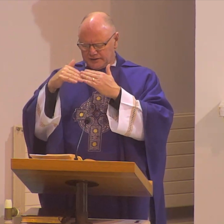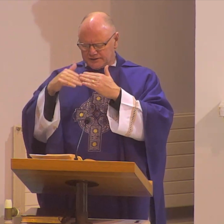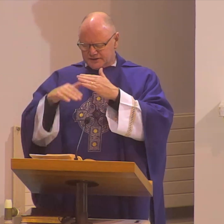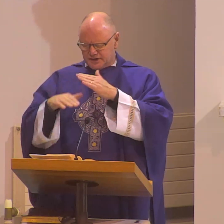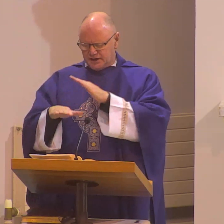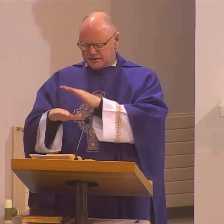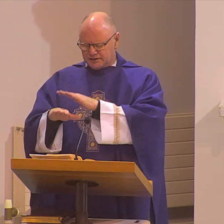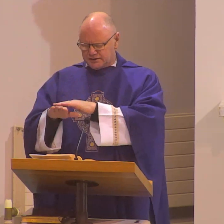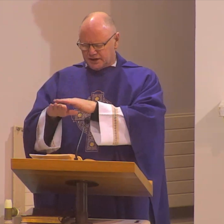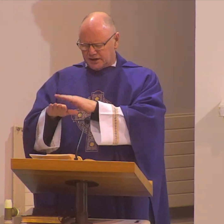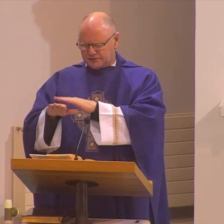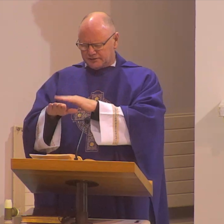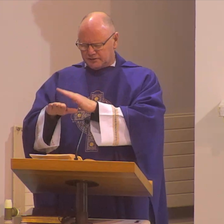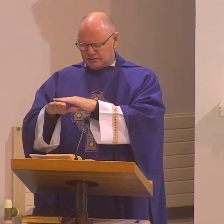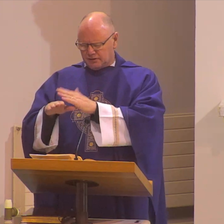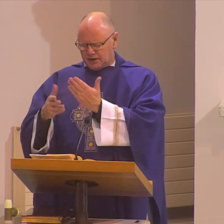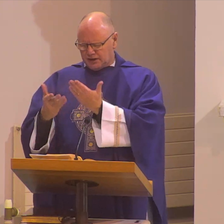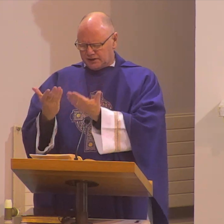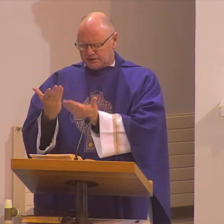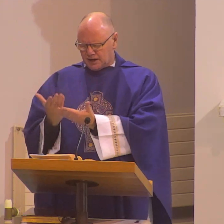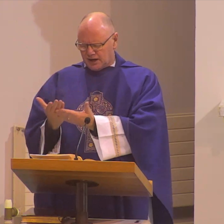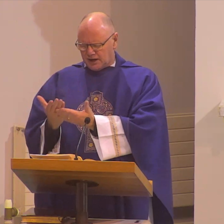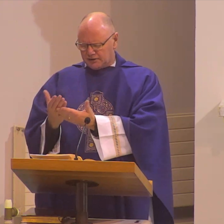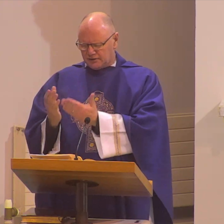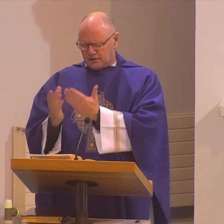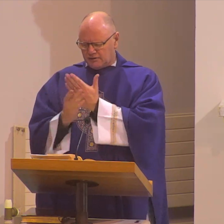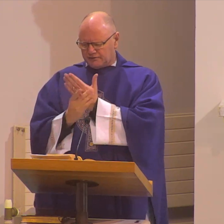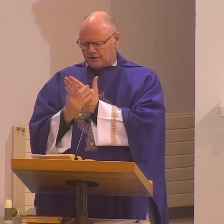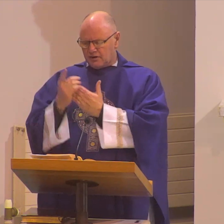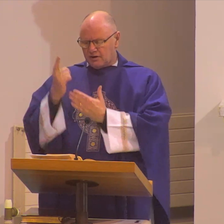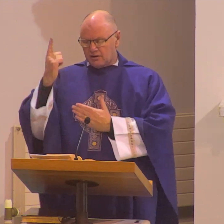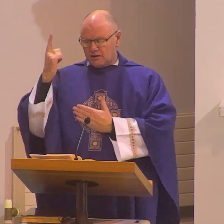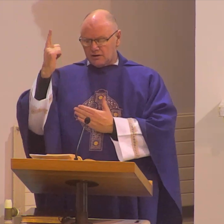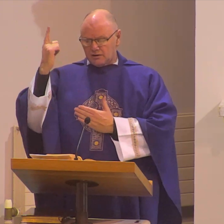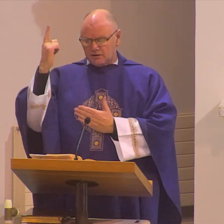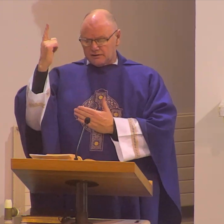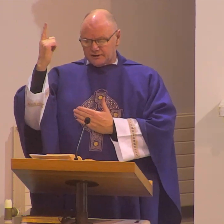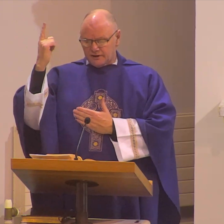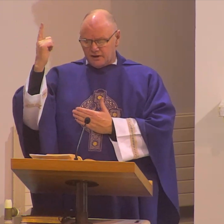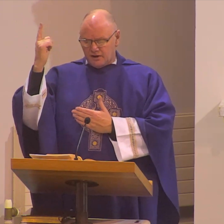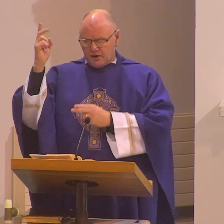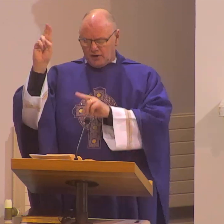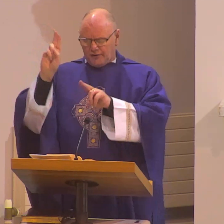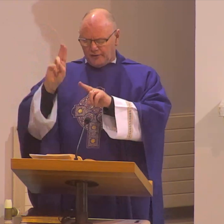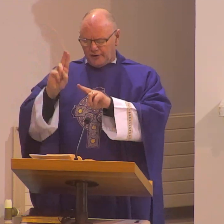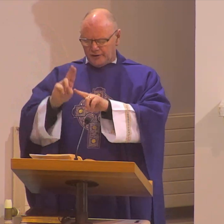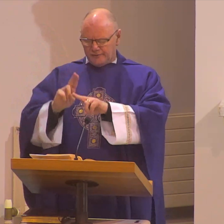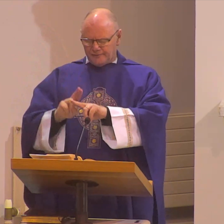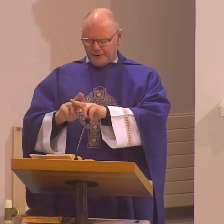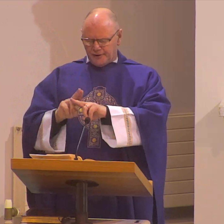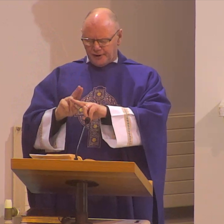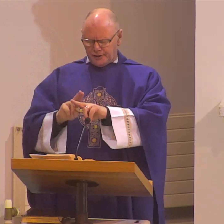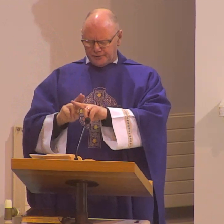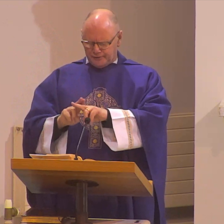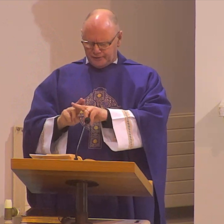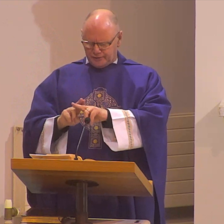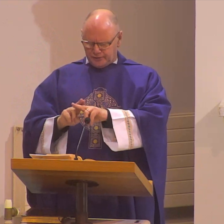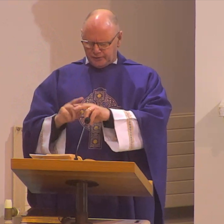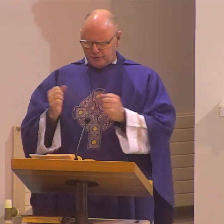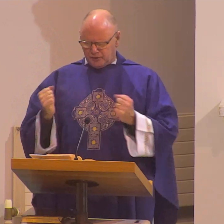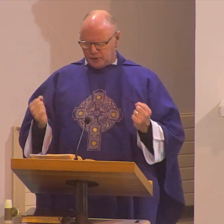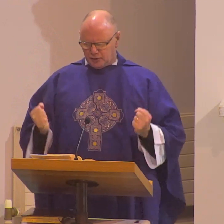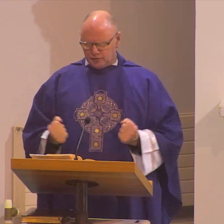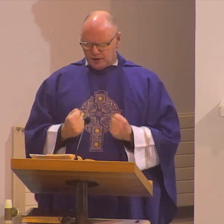and is seated at the right hand of God, the